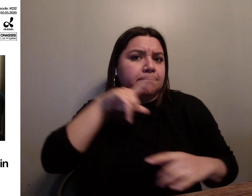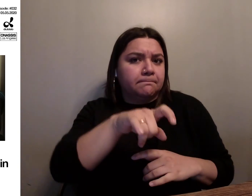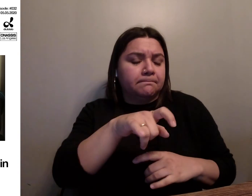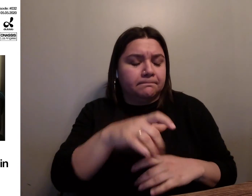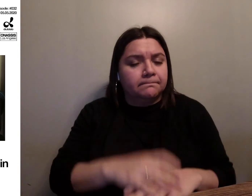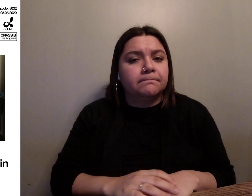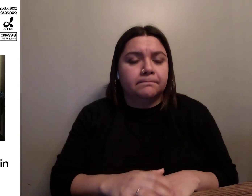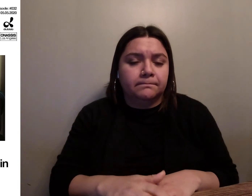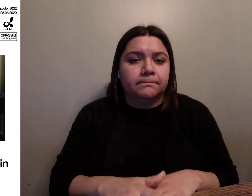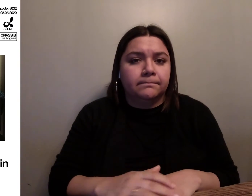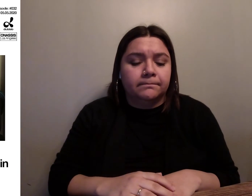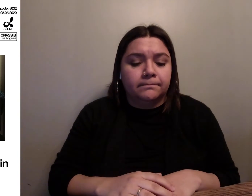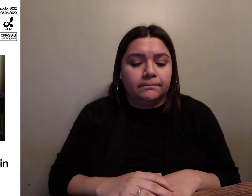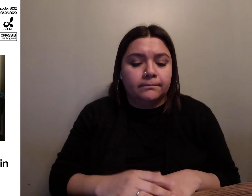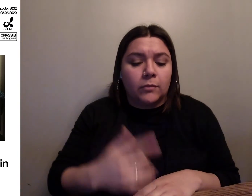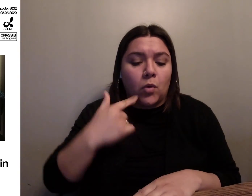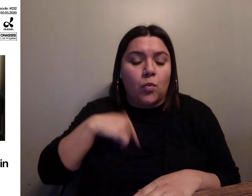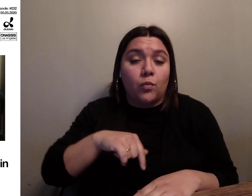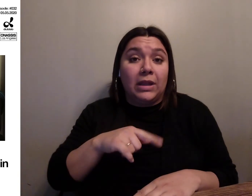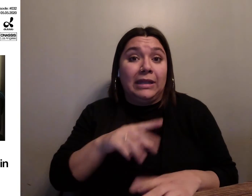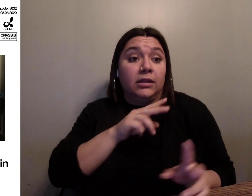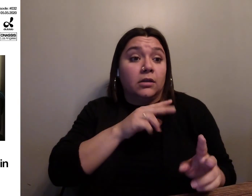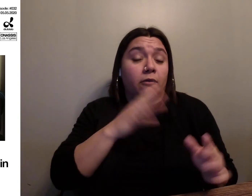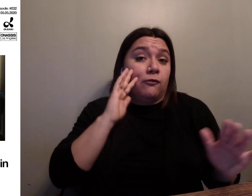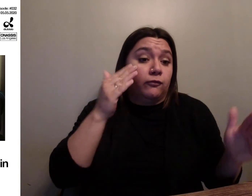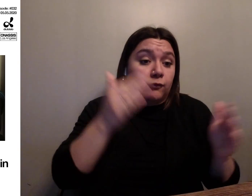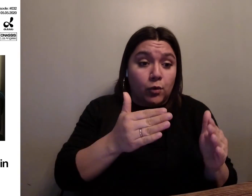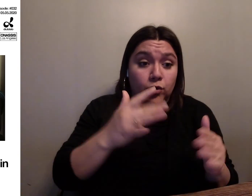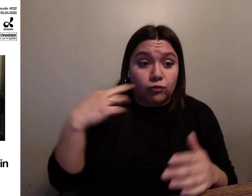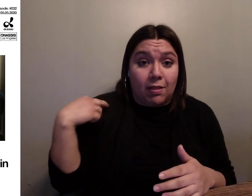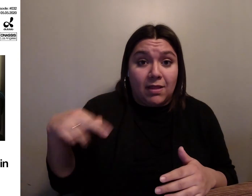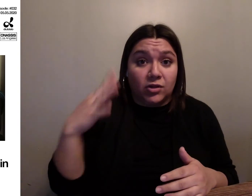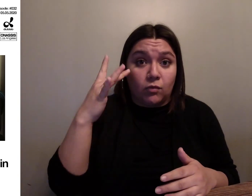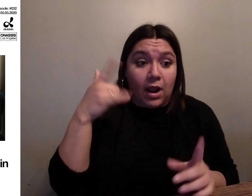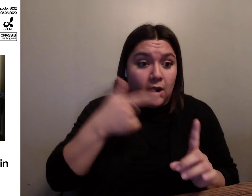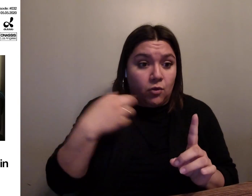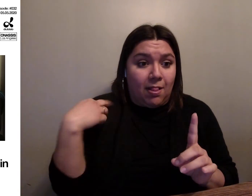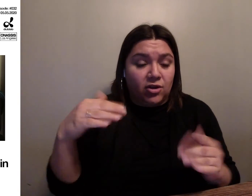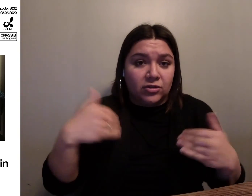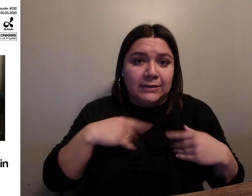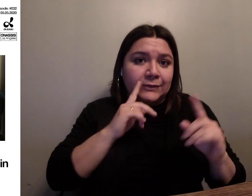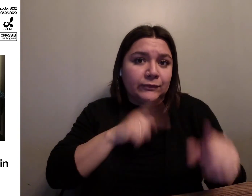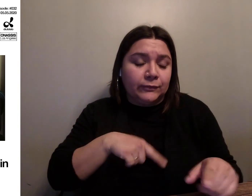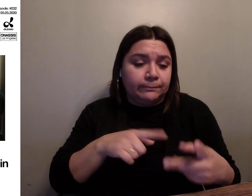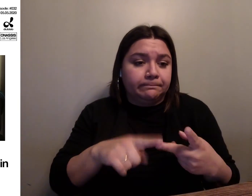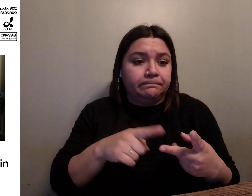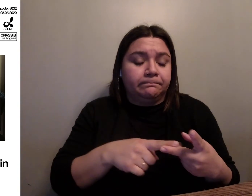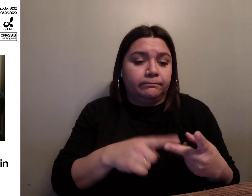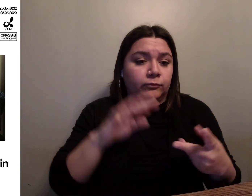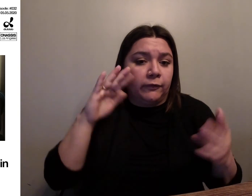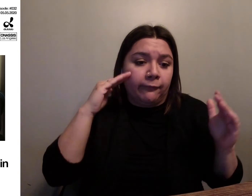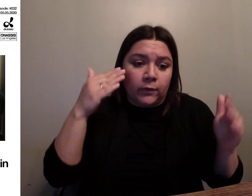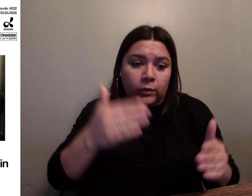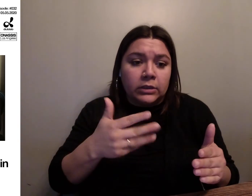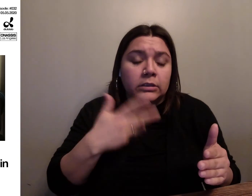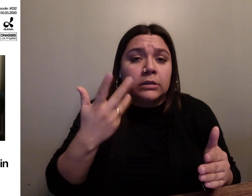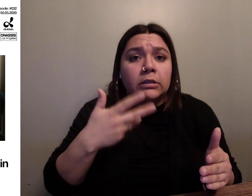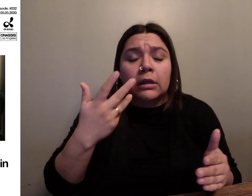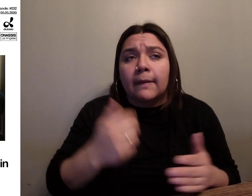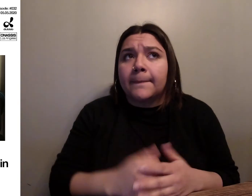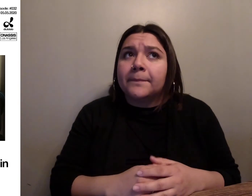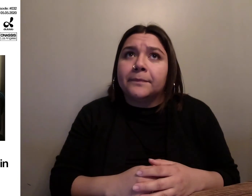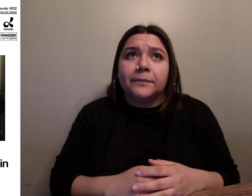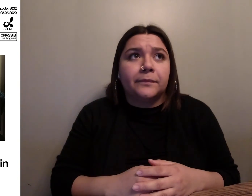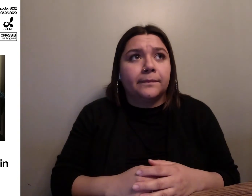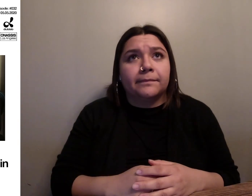any kind of conspiracy theory because a conspiracy theory has an answer. So these are